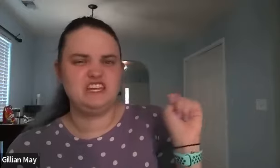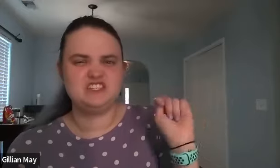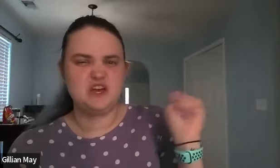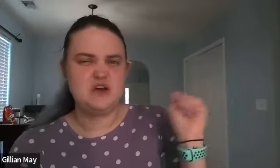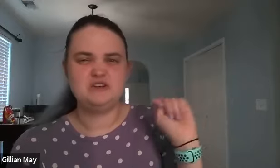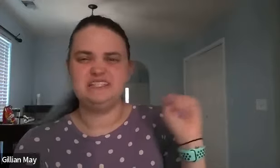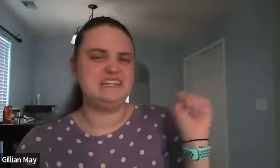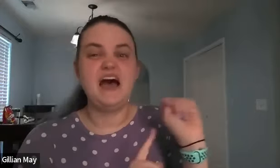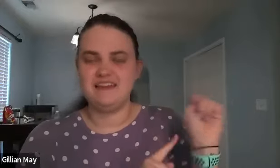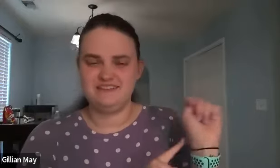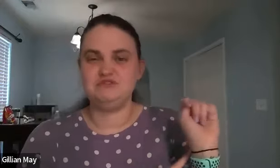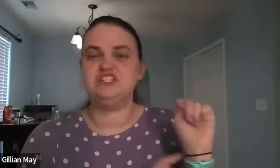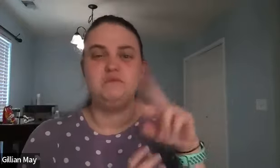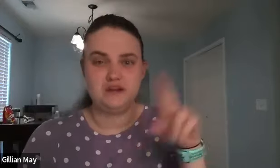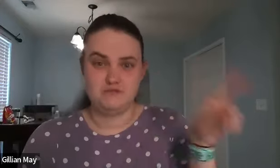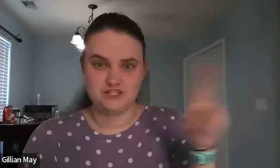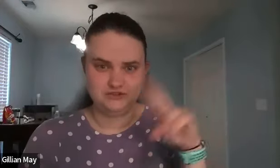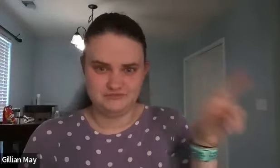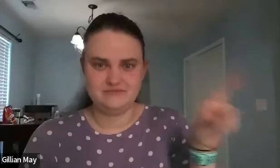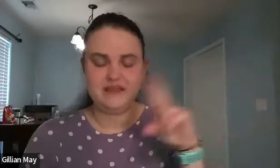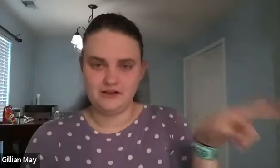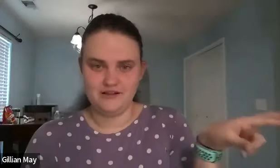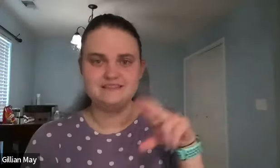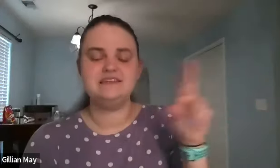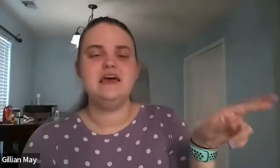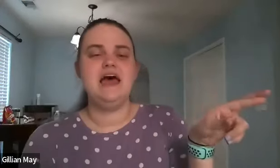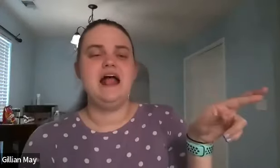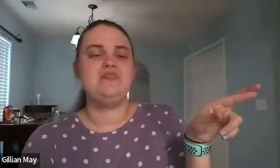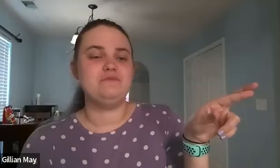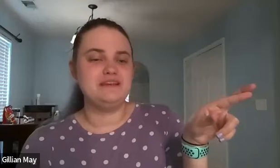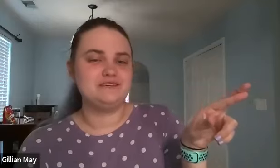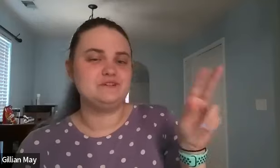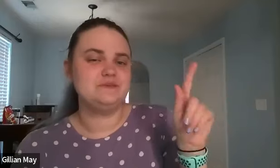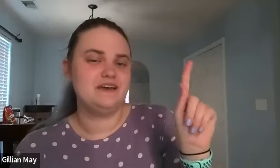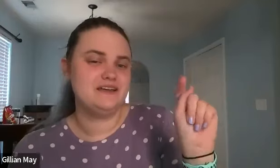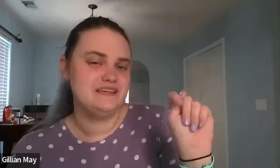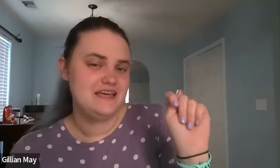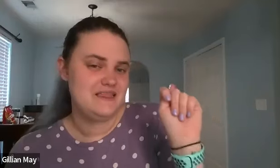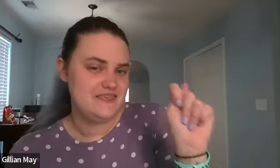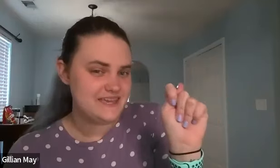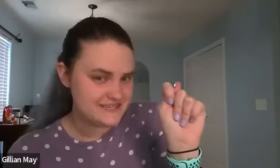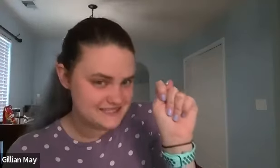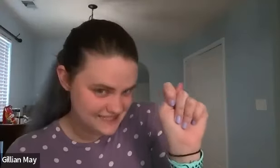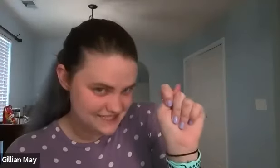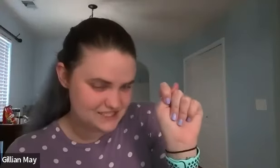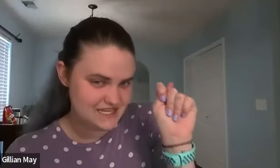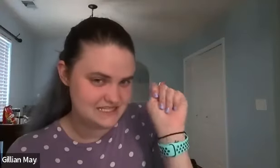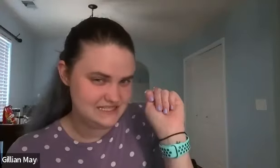to get she did not like this one. She wanted restroom in our class. And the reason was because this T, she says the